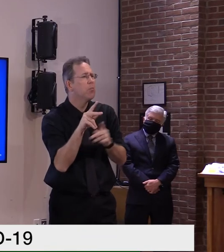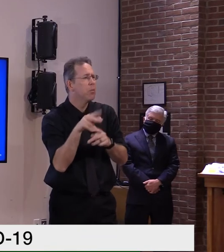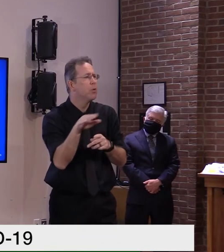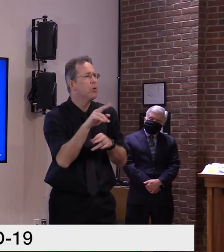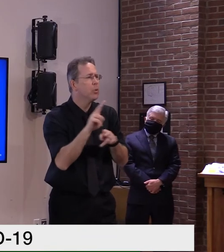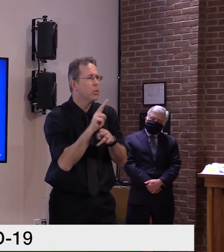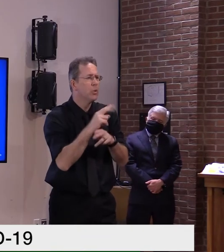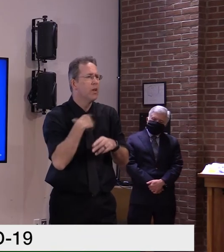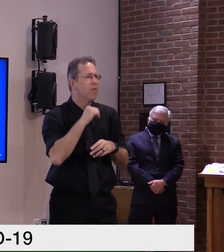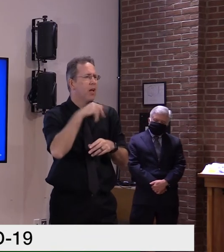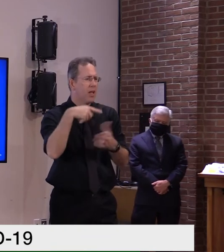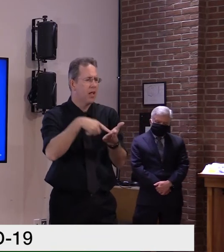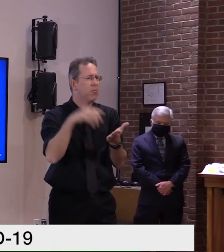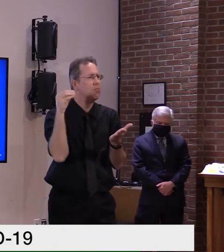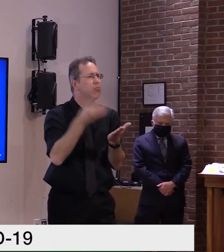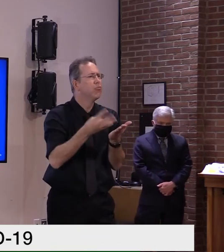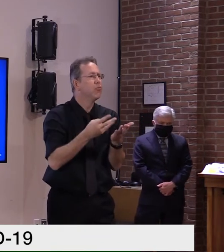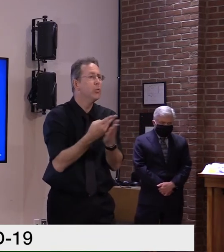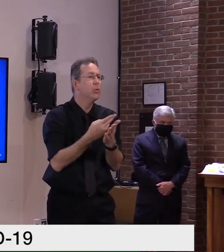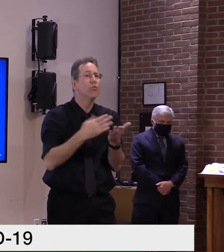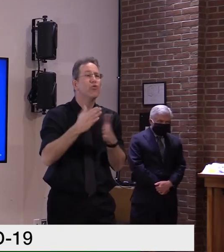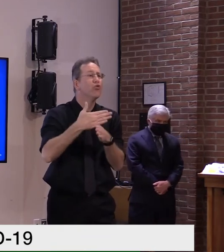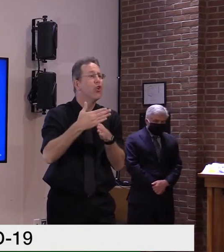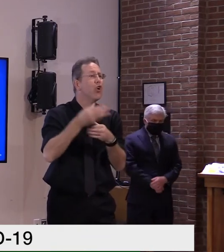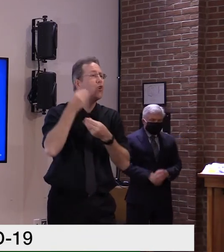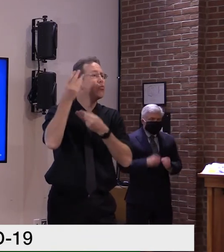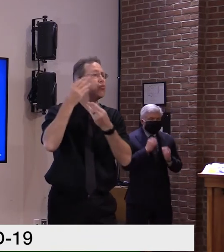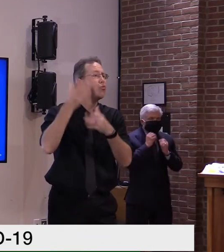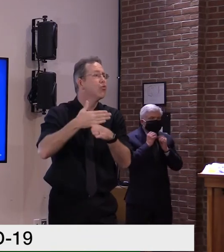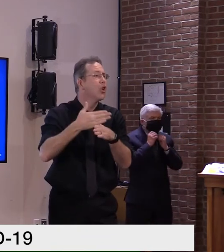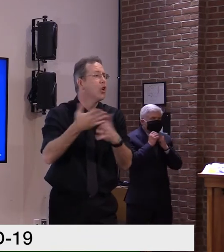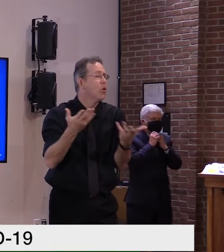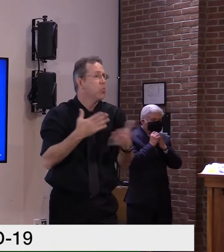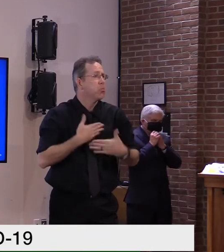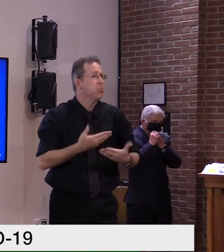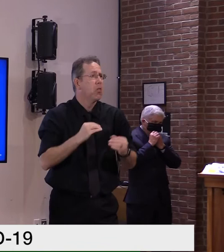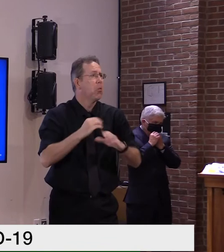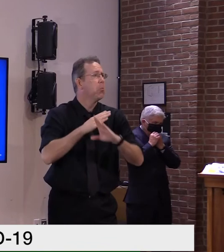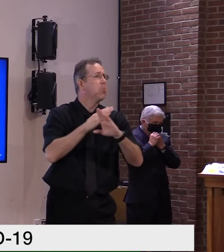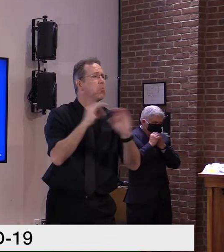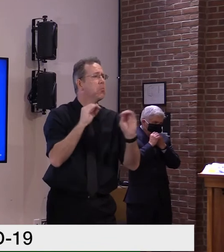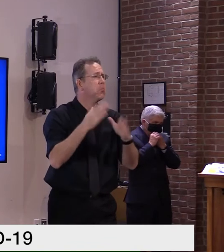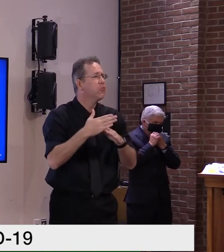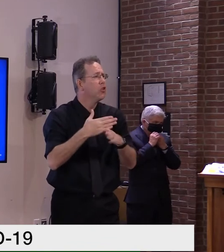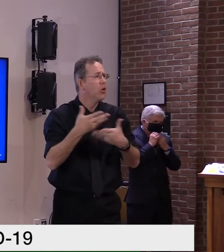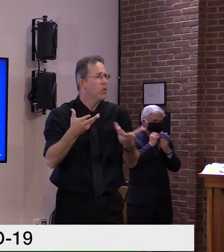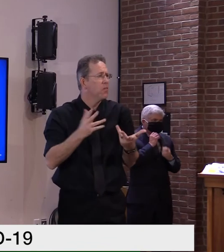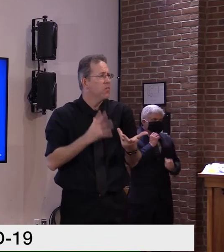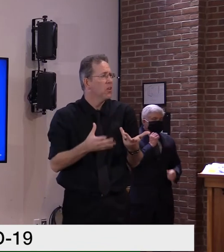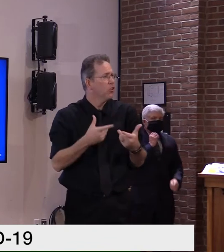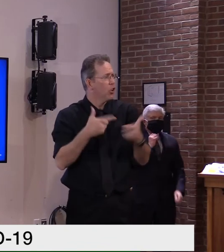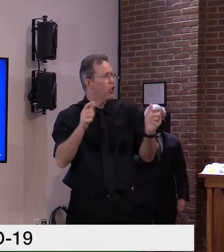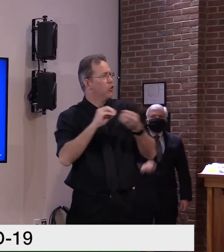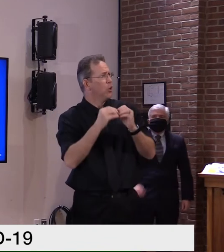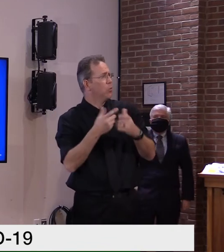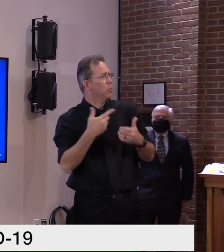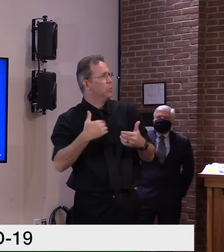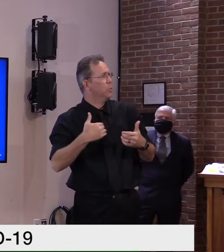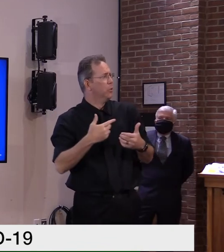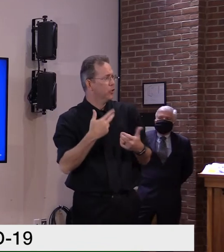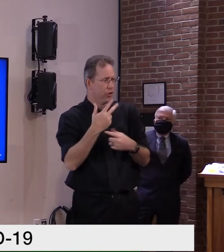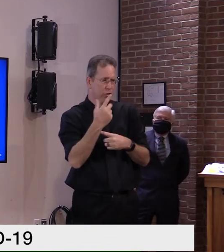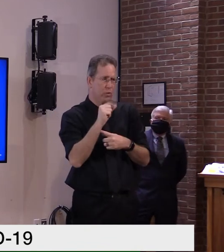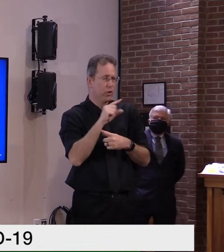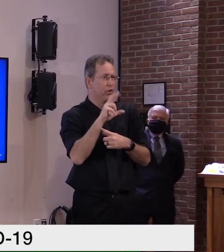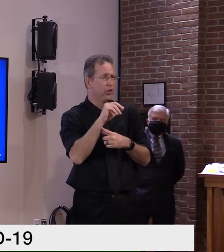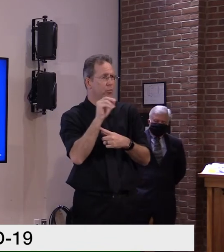their location tracked. So if you aggregate that out across the country, you know, it's a pretty large percentage of cell phones. And then you can do some statistical